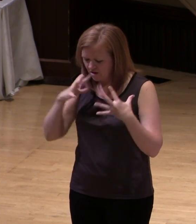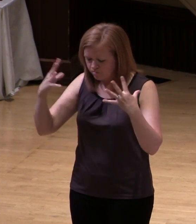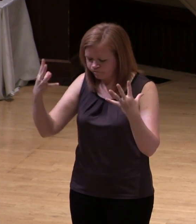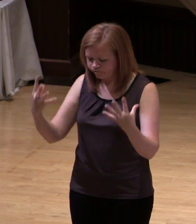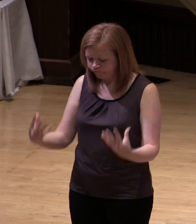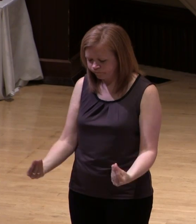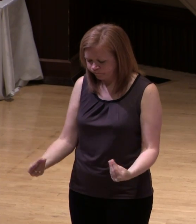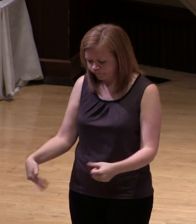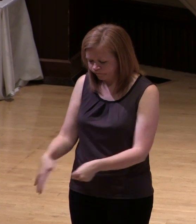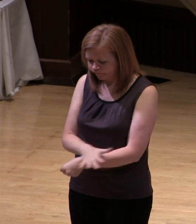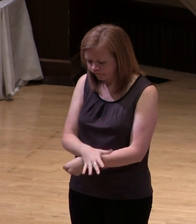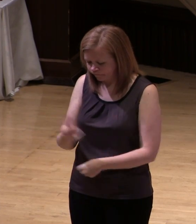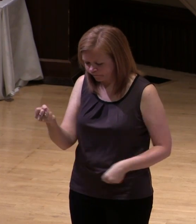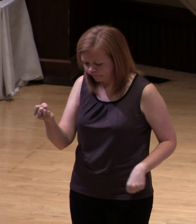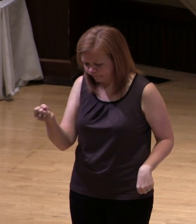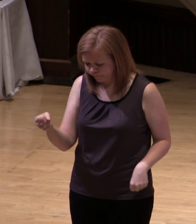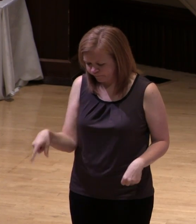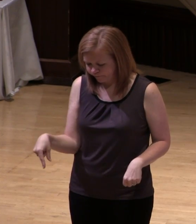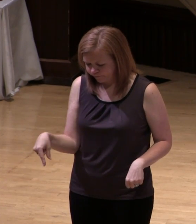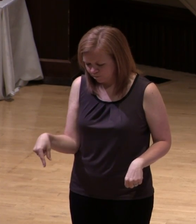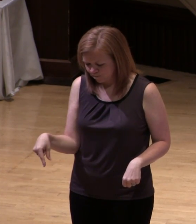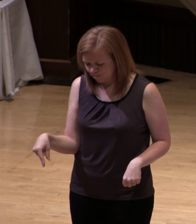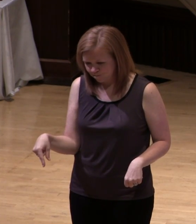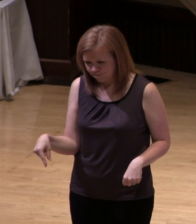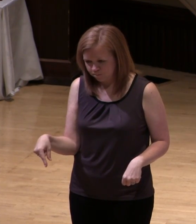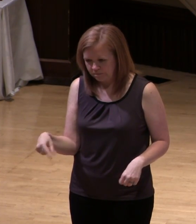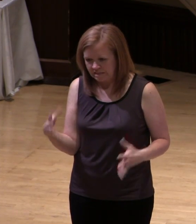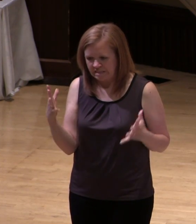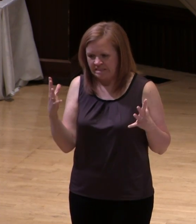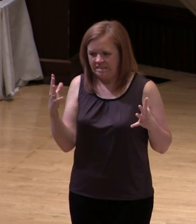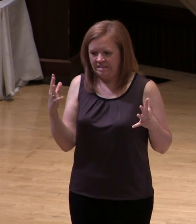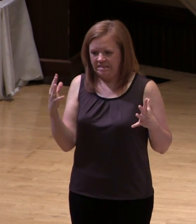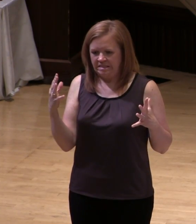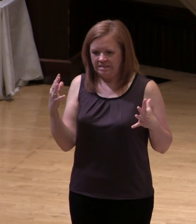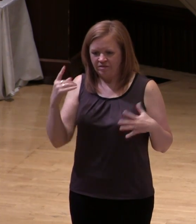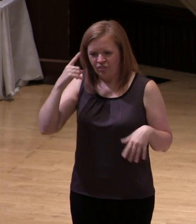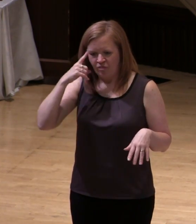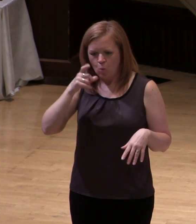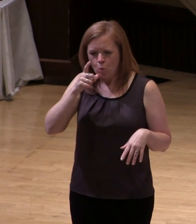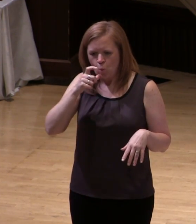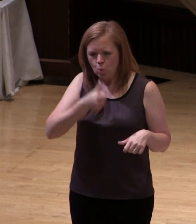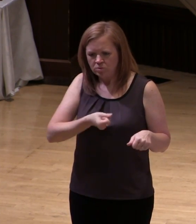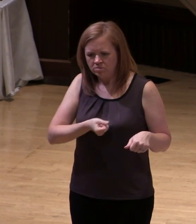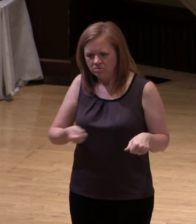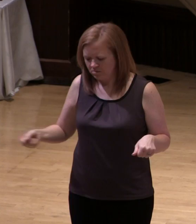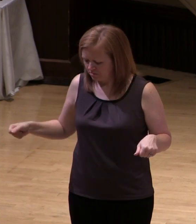covered with milk. I immediately thought to myself, who spilled